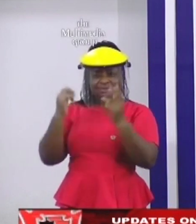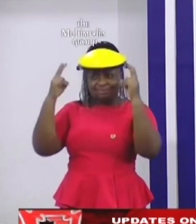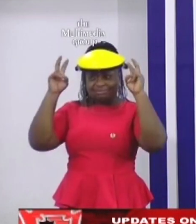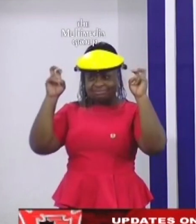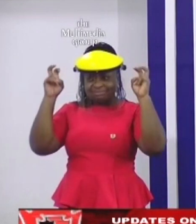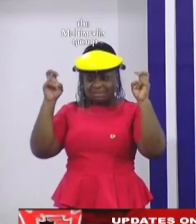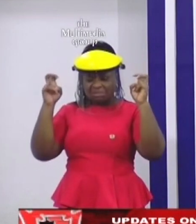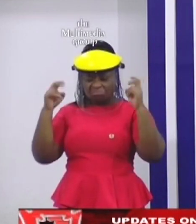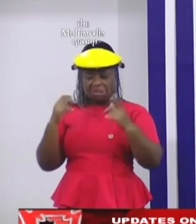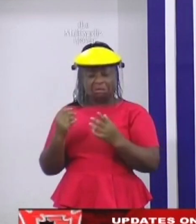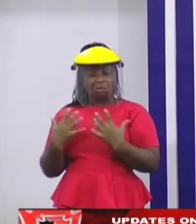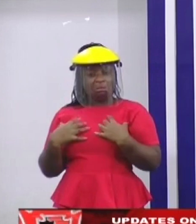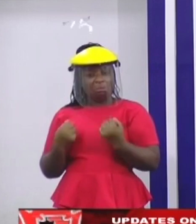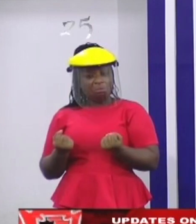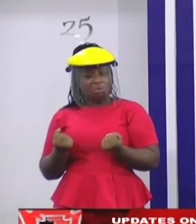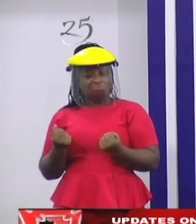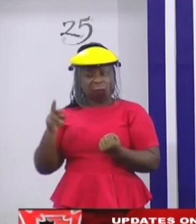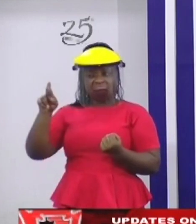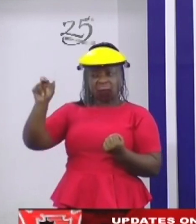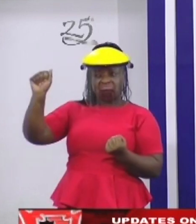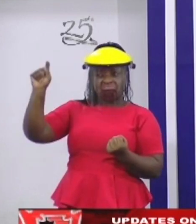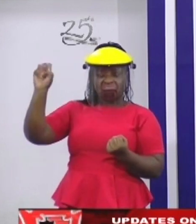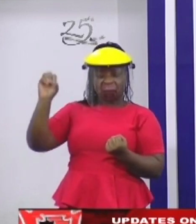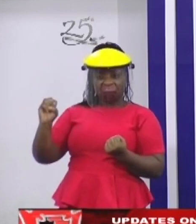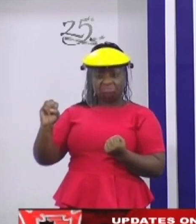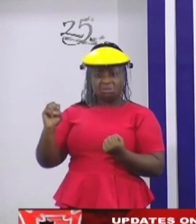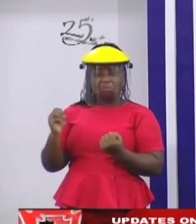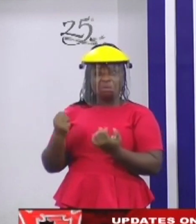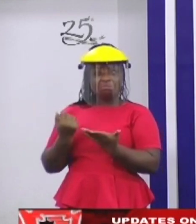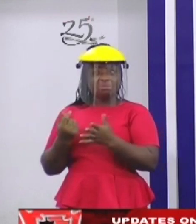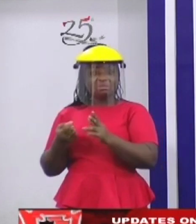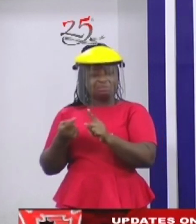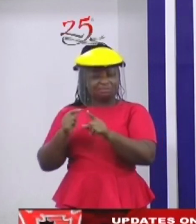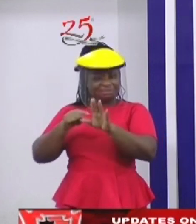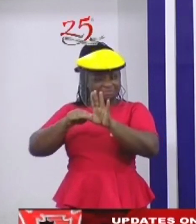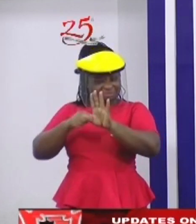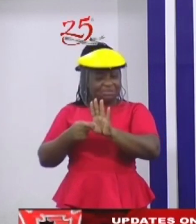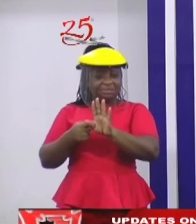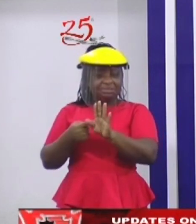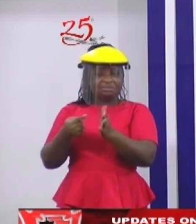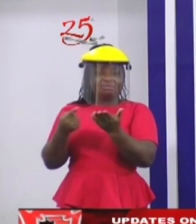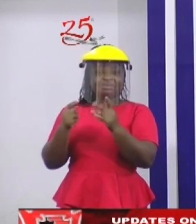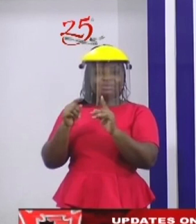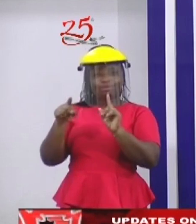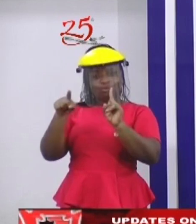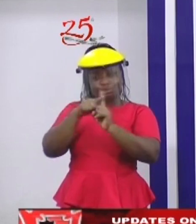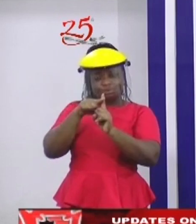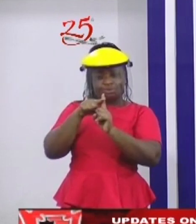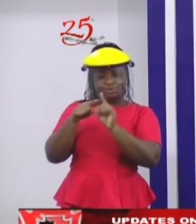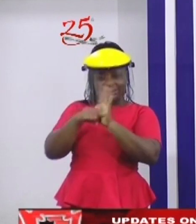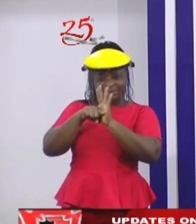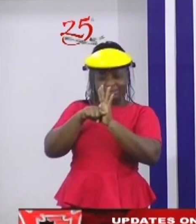look at it if we want to, but we might start reporting double negative and single negative and then see how